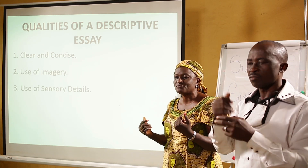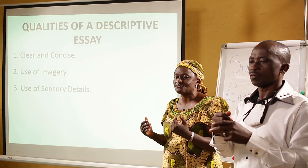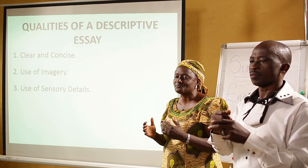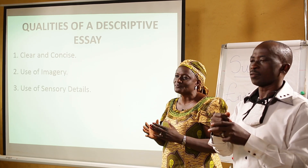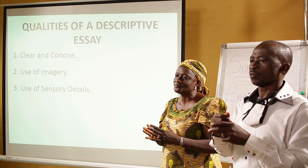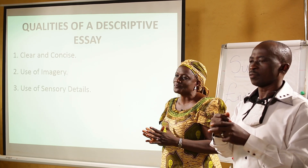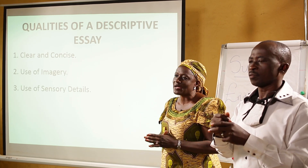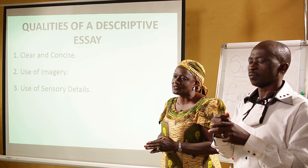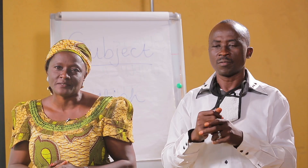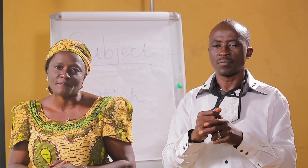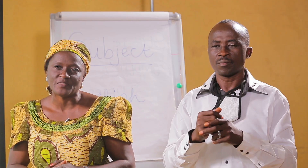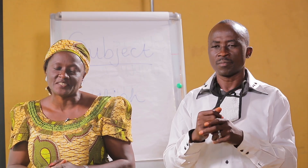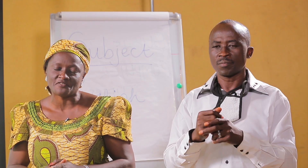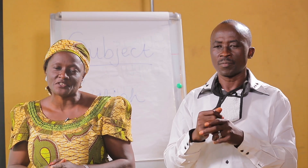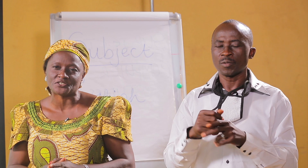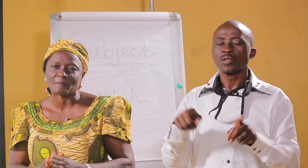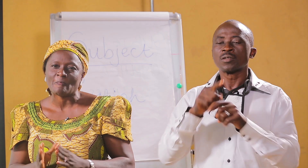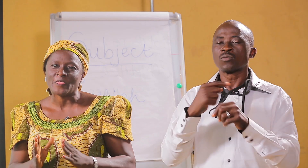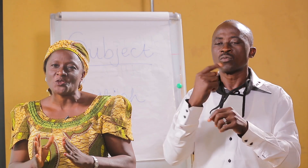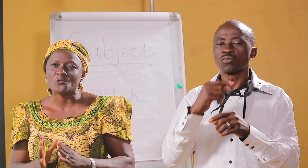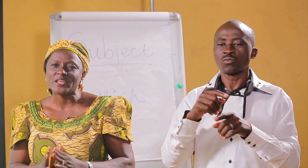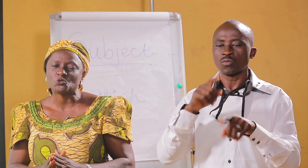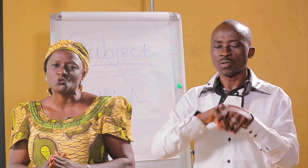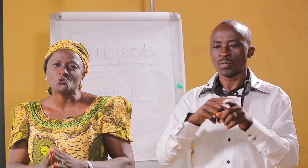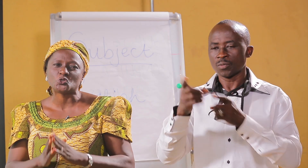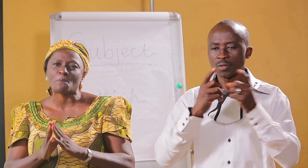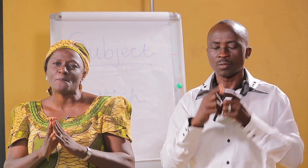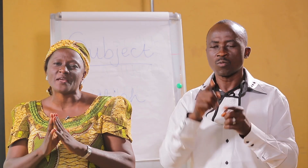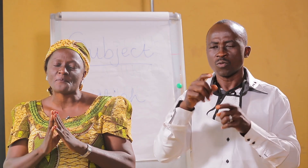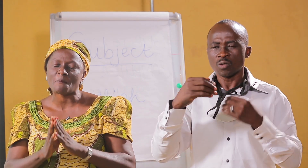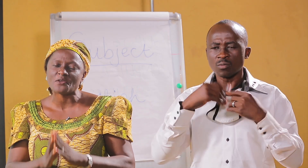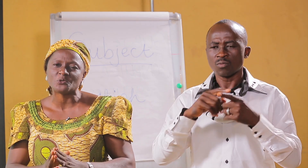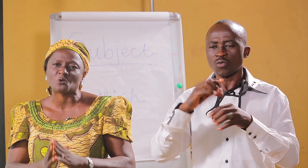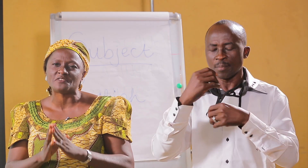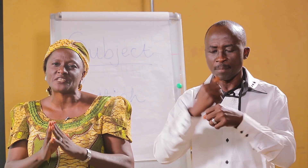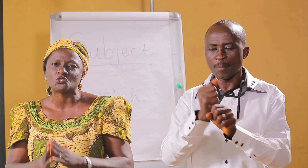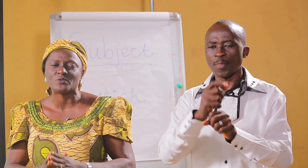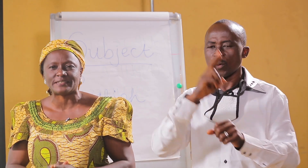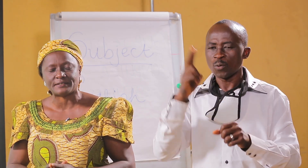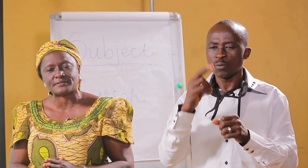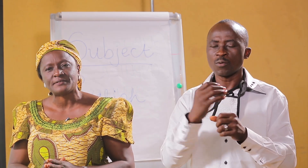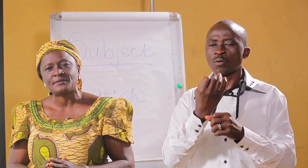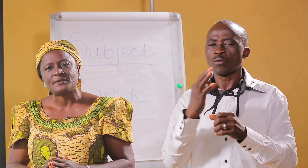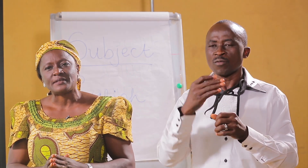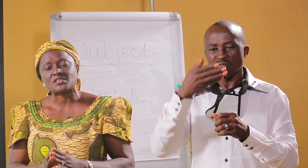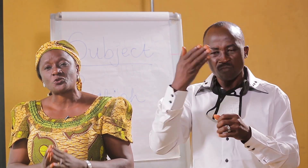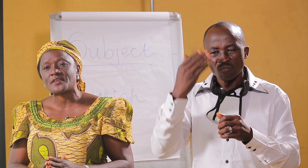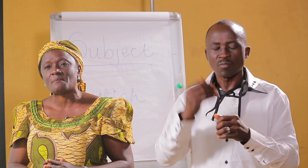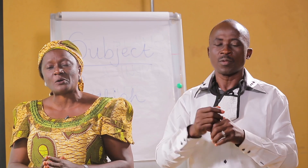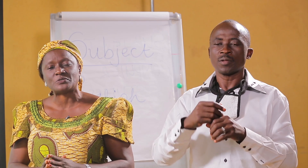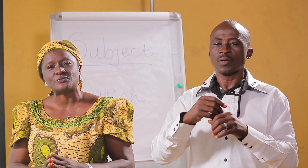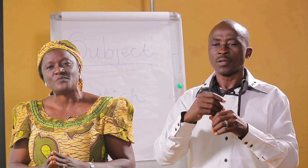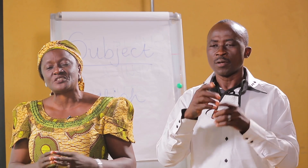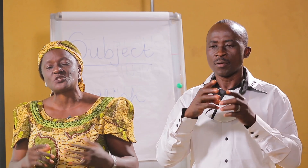mentioned at the definition, you need to make proper use of the sensory details. That's